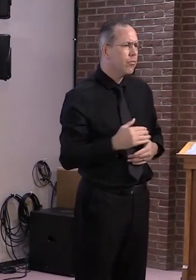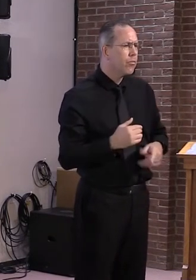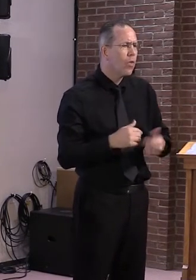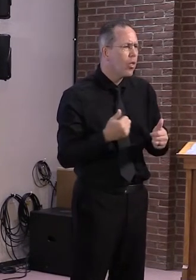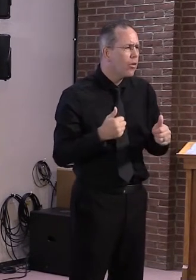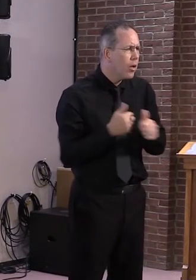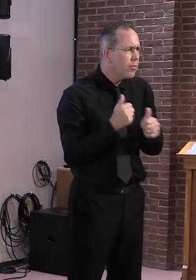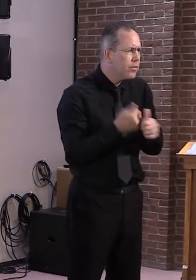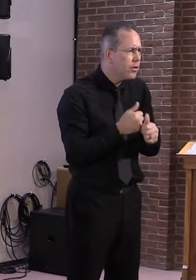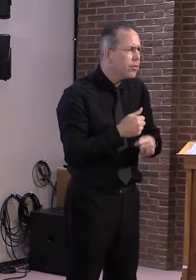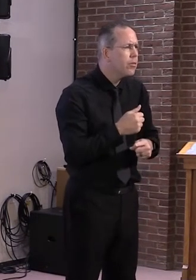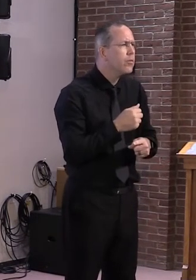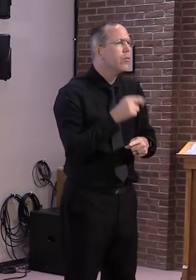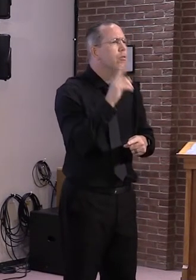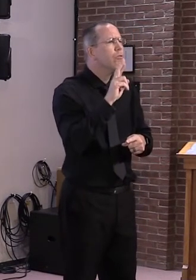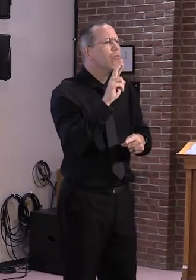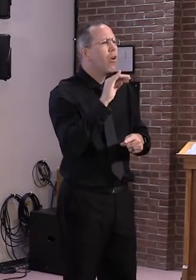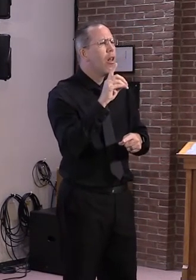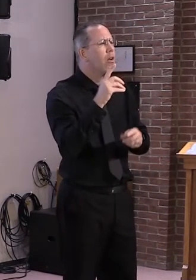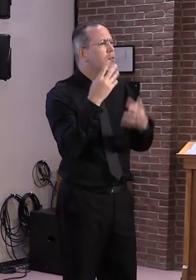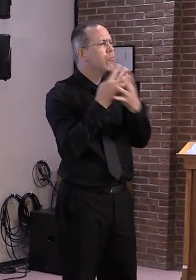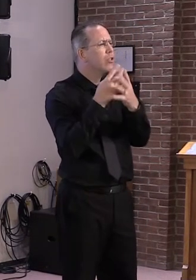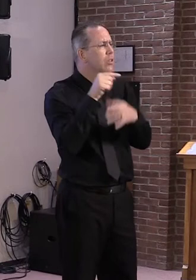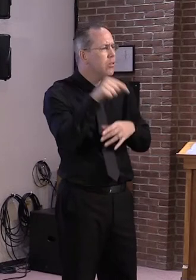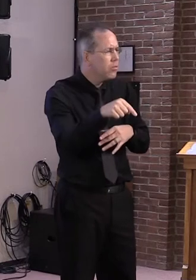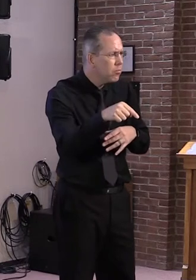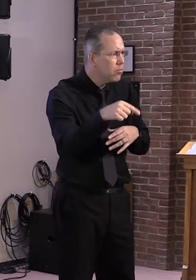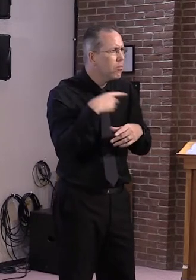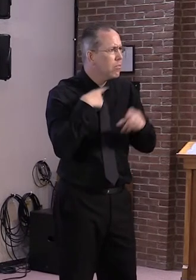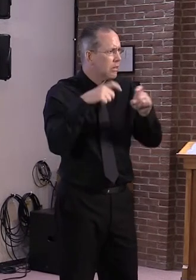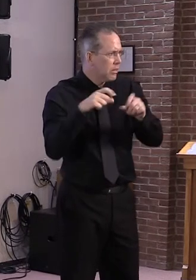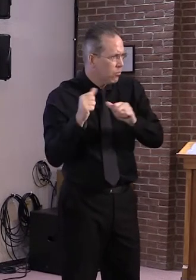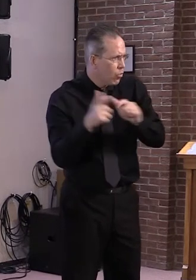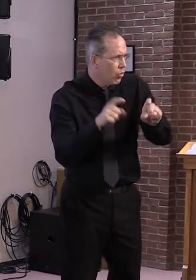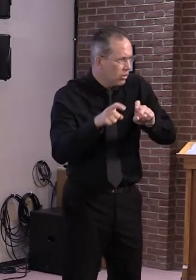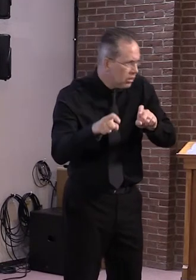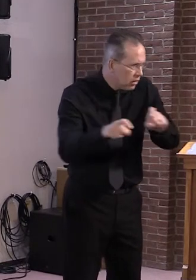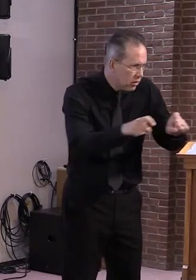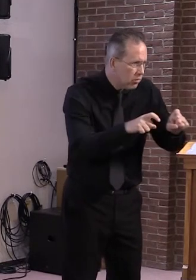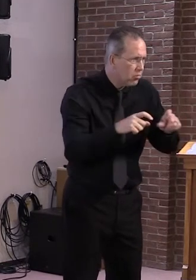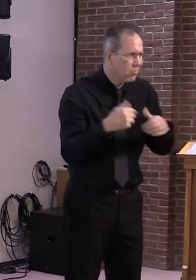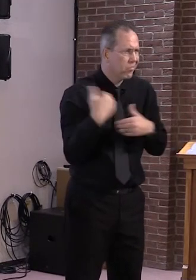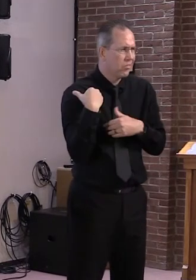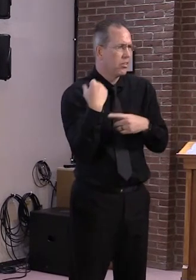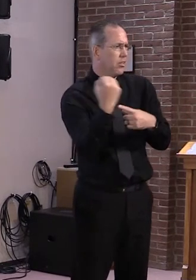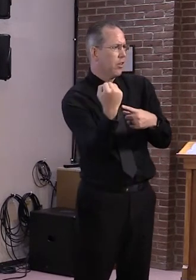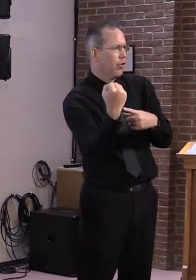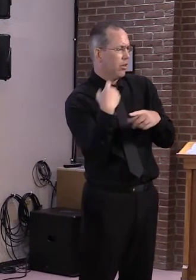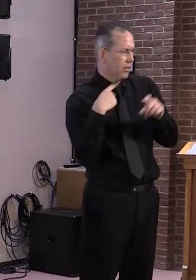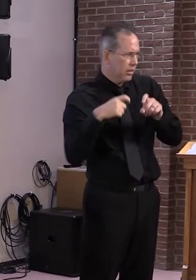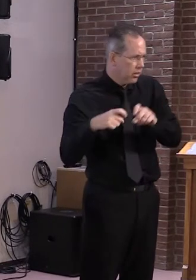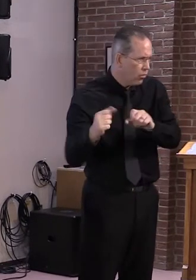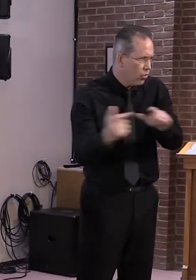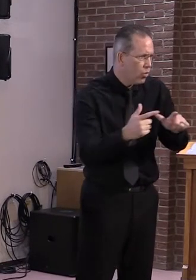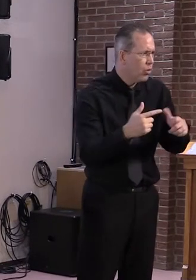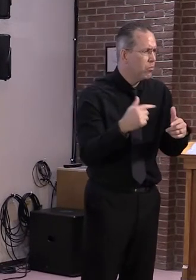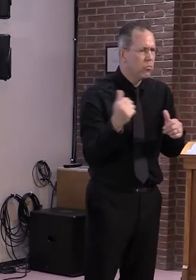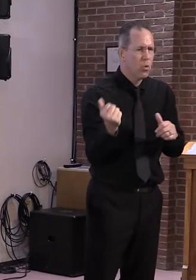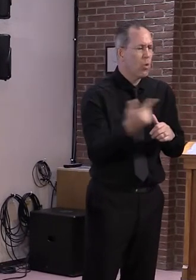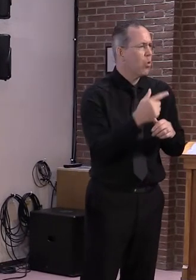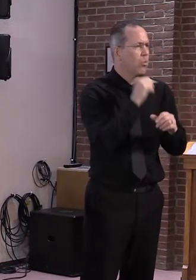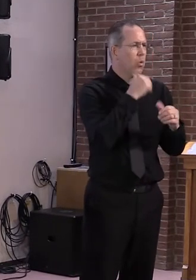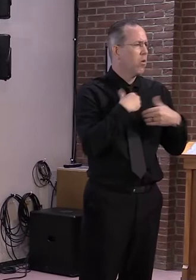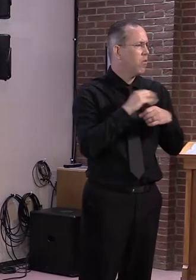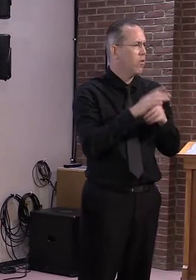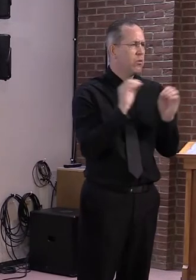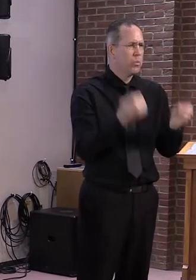Valley Regional Correctional Facility were tested last Saturday. All those tests came back negative. The staff and inmates